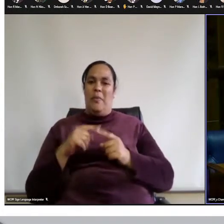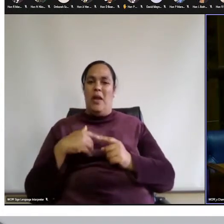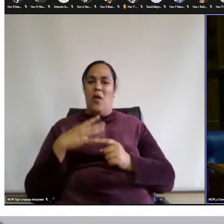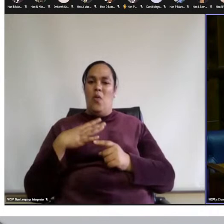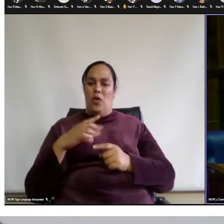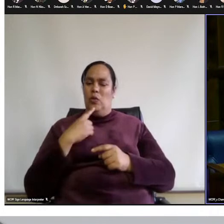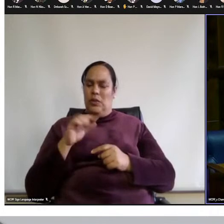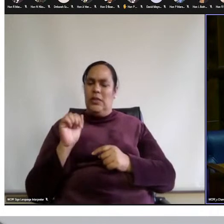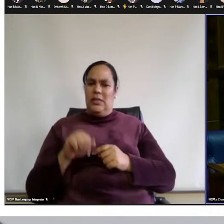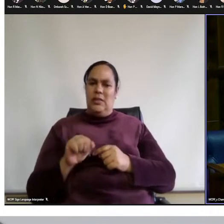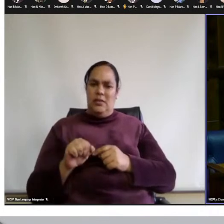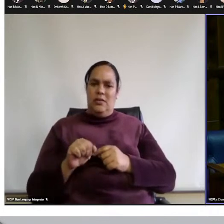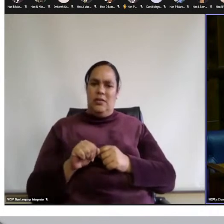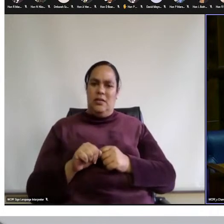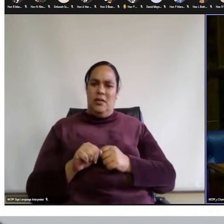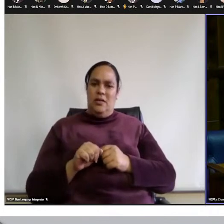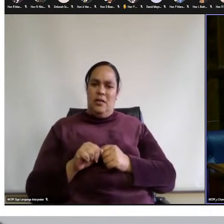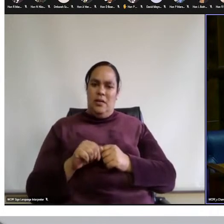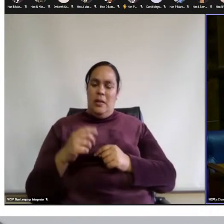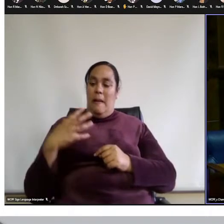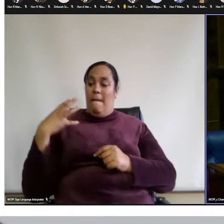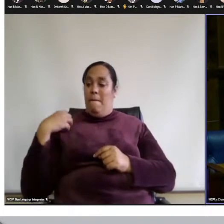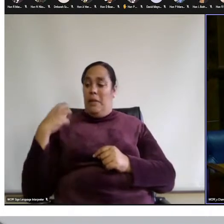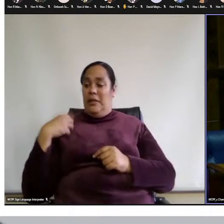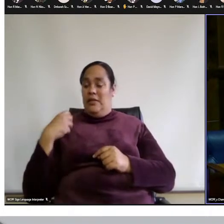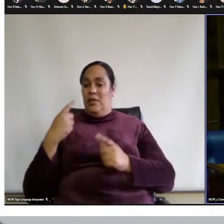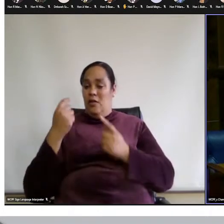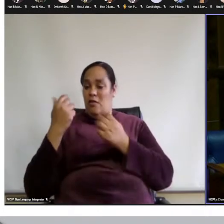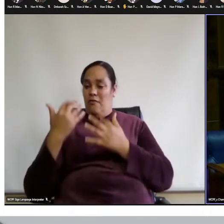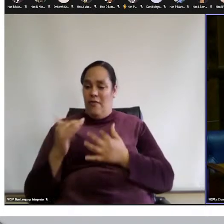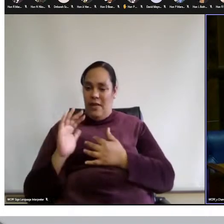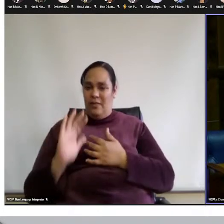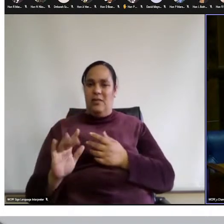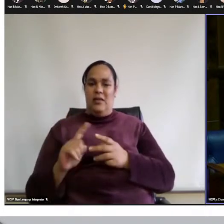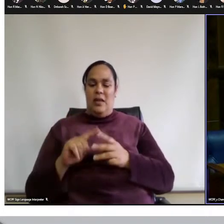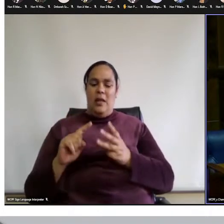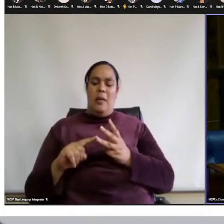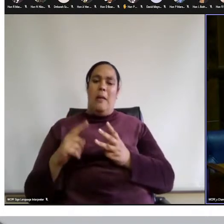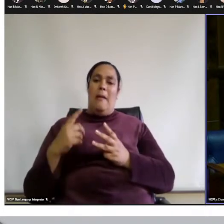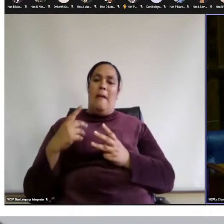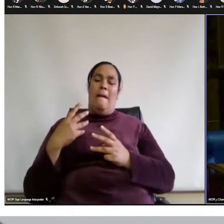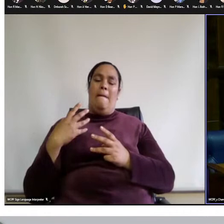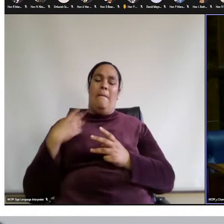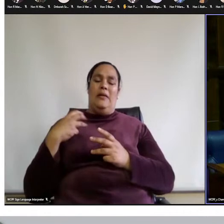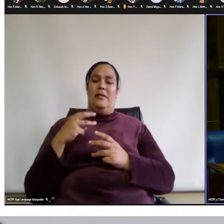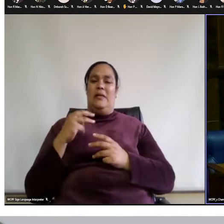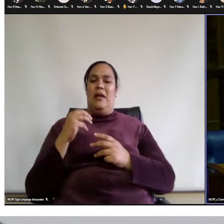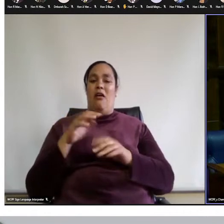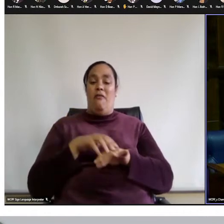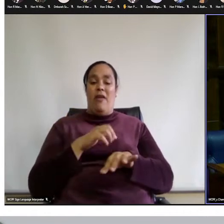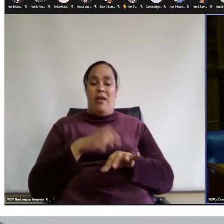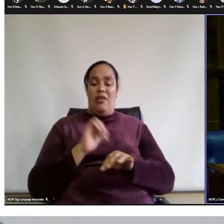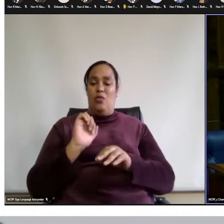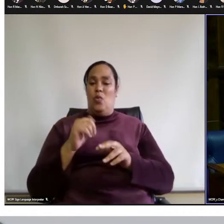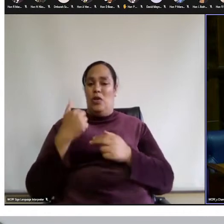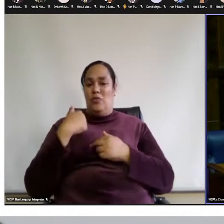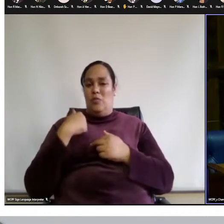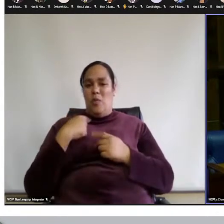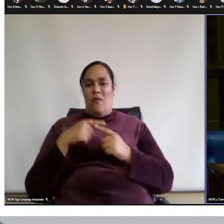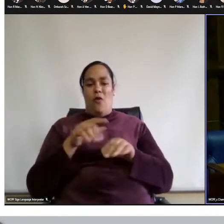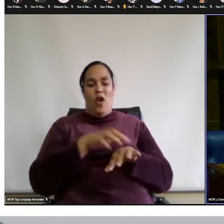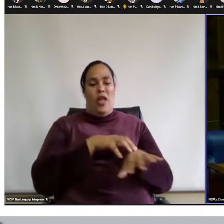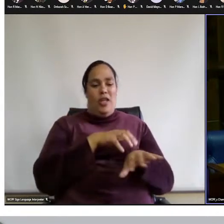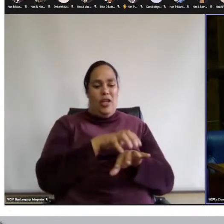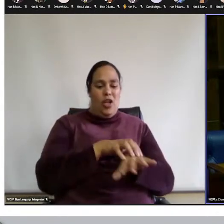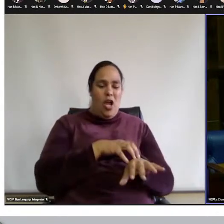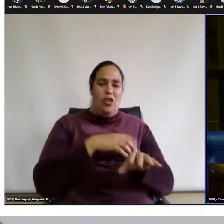absolutely. Minister Mania and Minister Mayer, who are responsible for agriculture